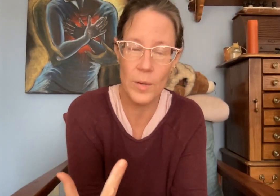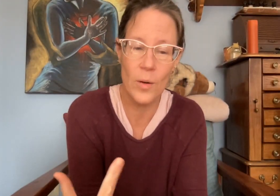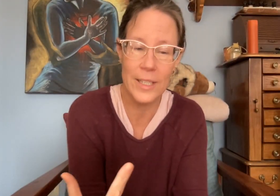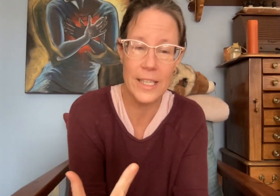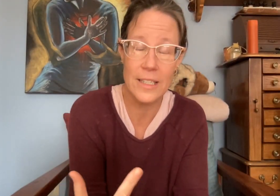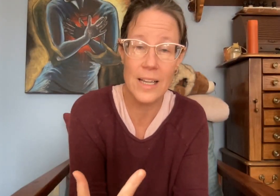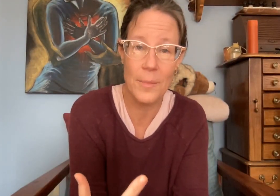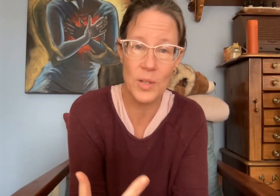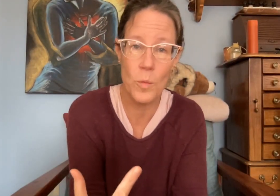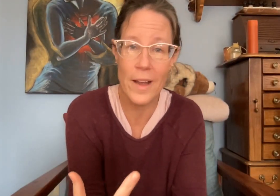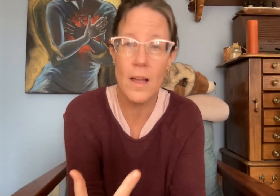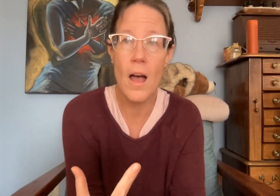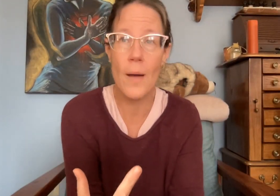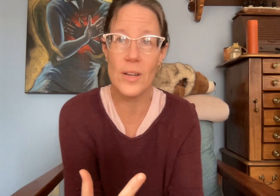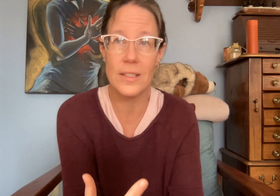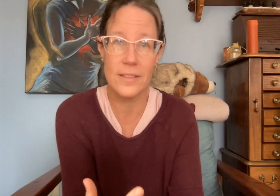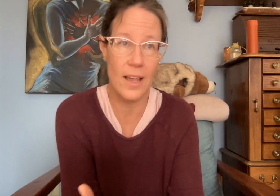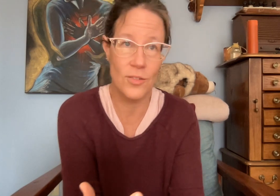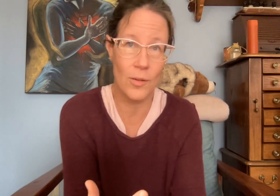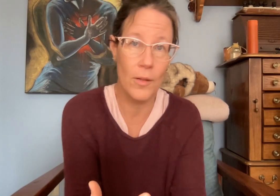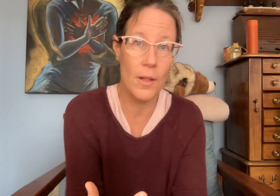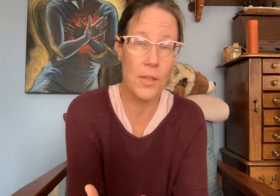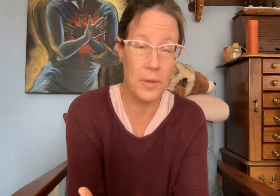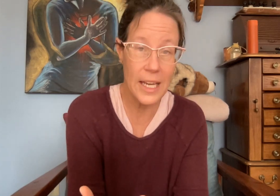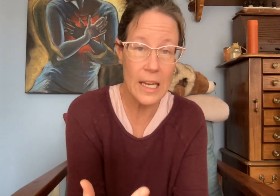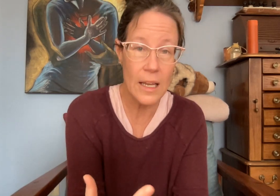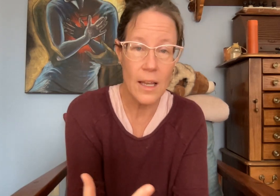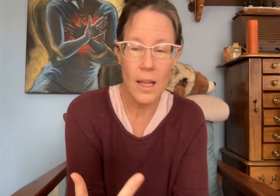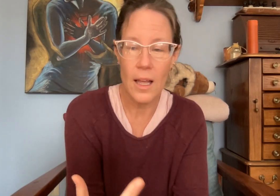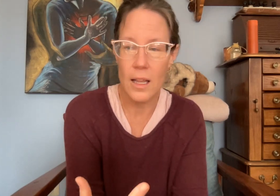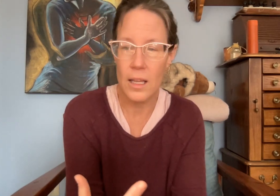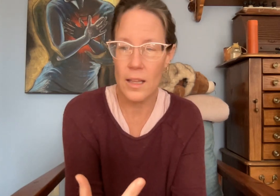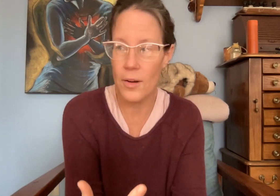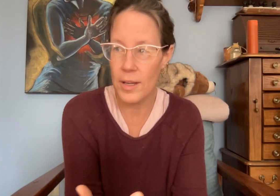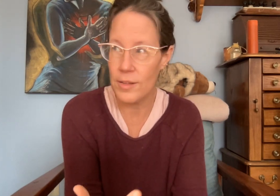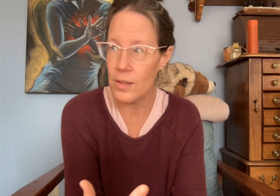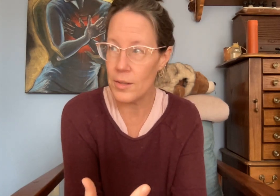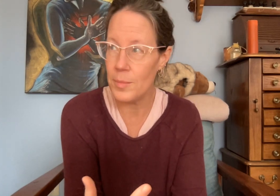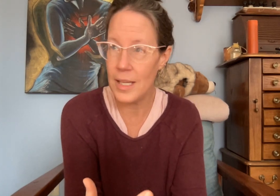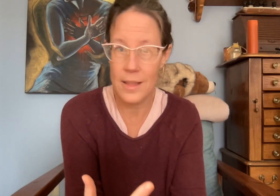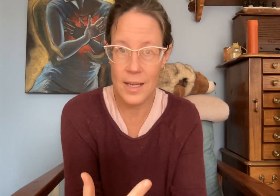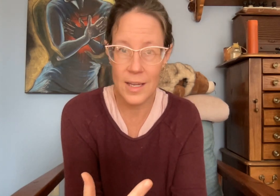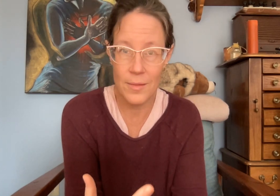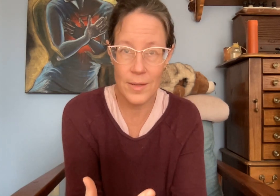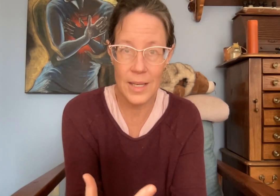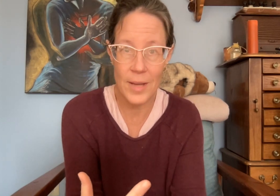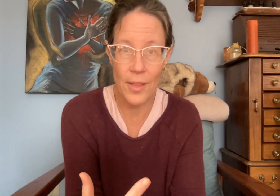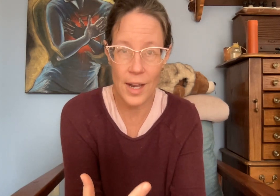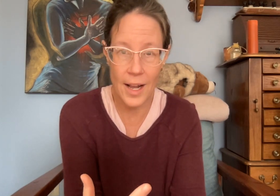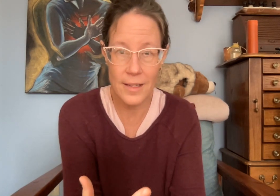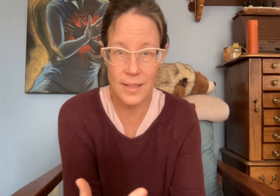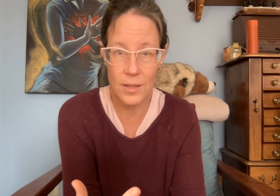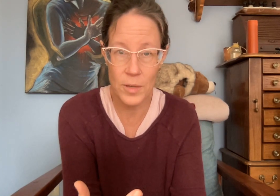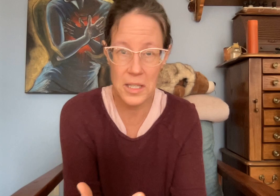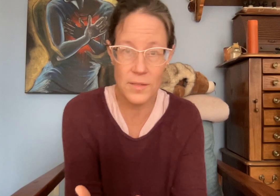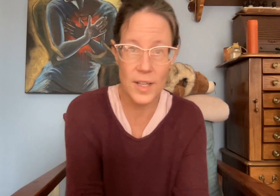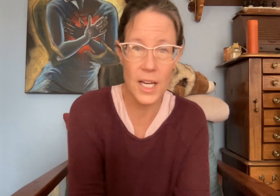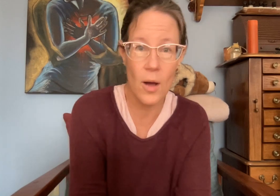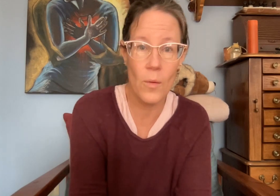only need to come to one. I'm going to schedule 3, and I think they're even going to be in the email that I send with this video,